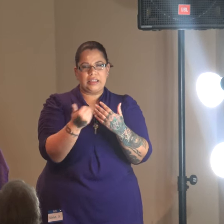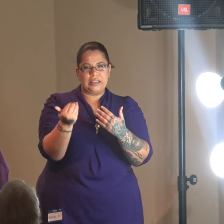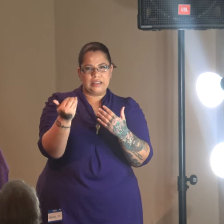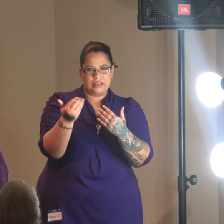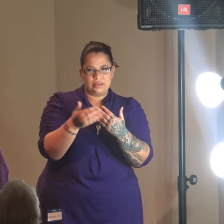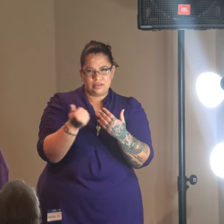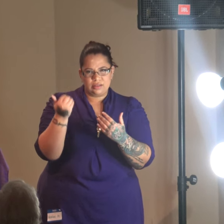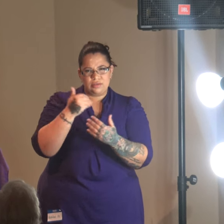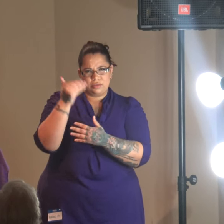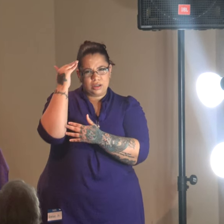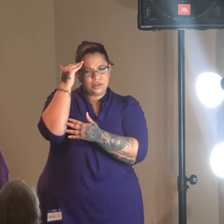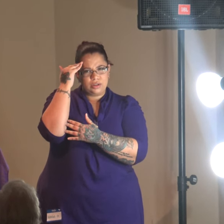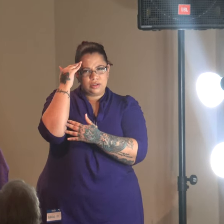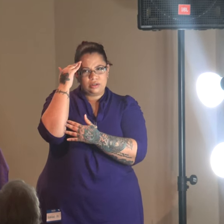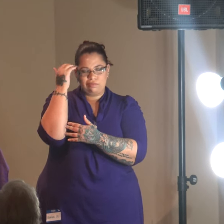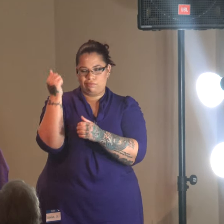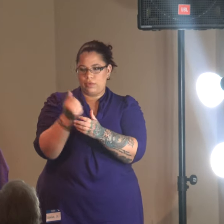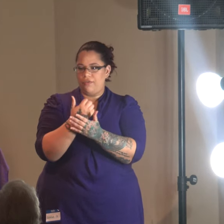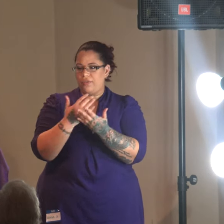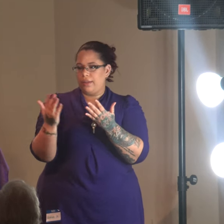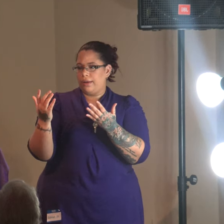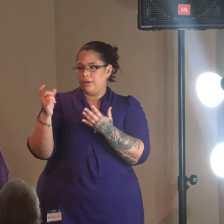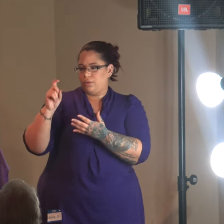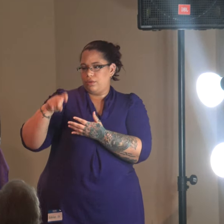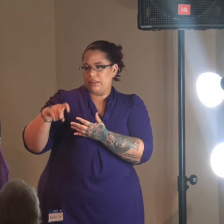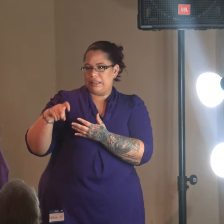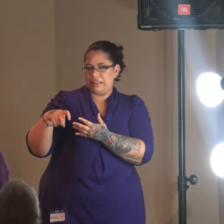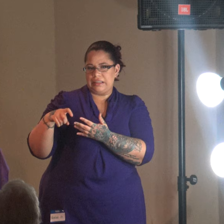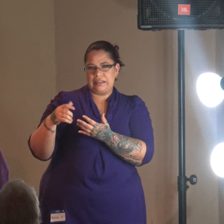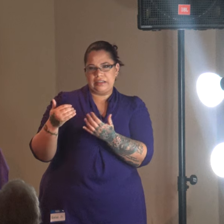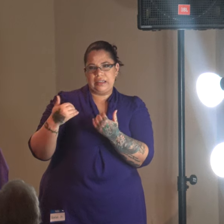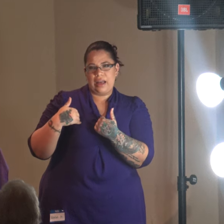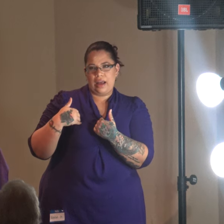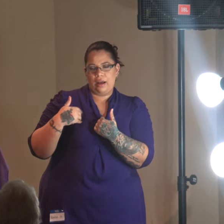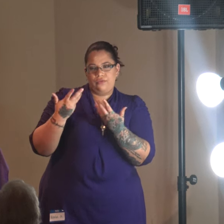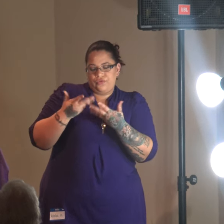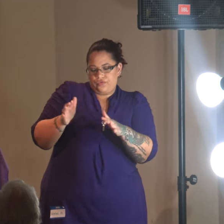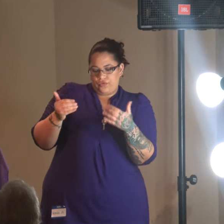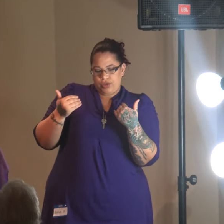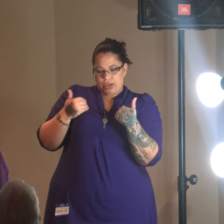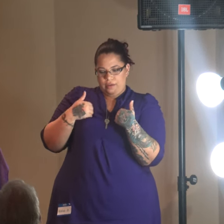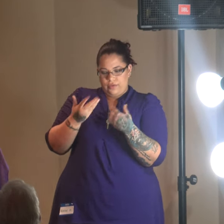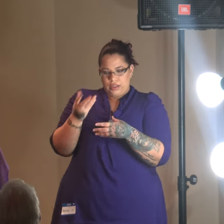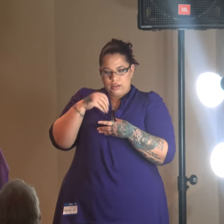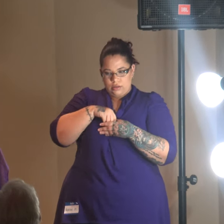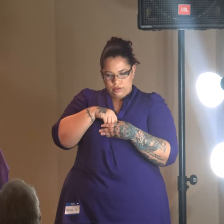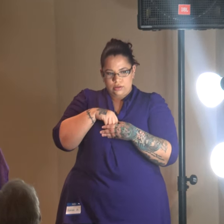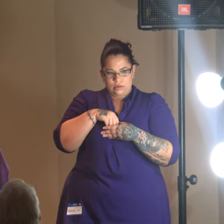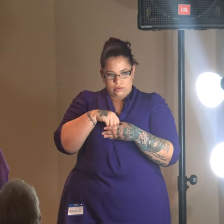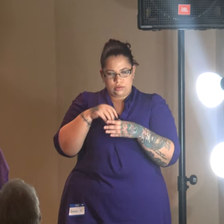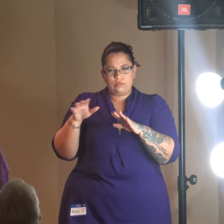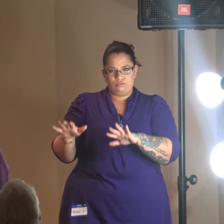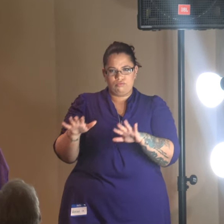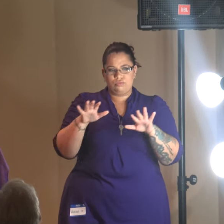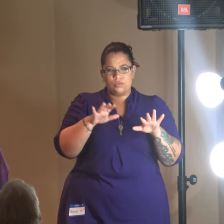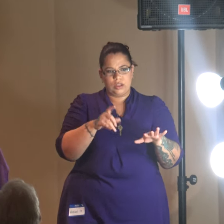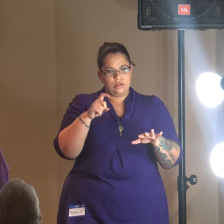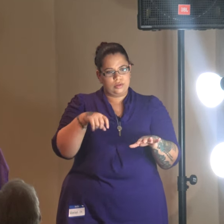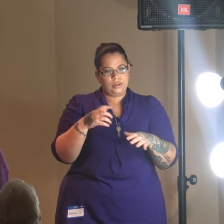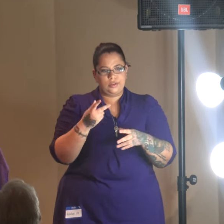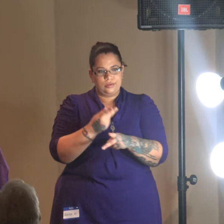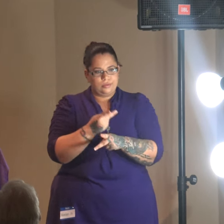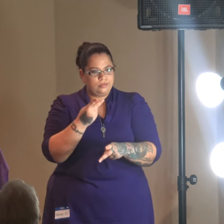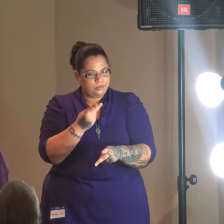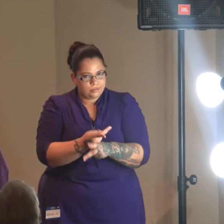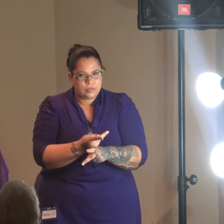that everything that is necessary for you to do what you are here to do is already within you. All you have to do now is tend to it. So you